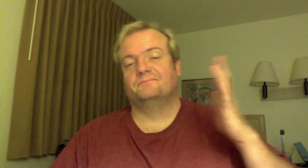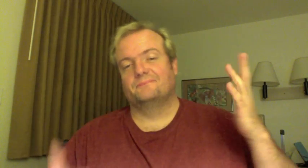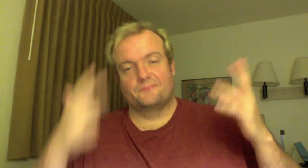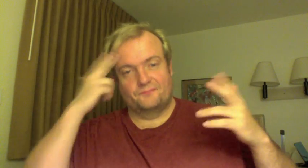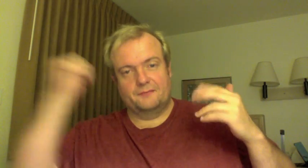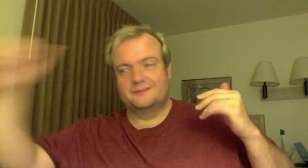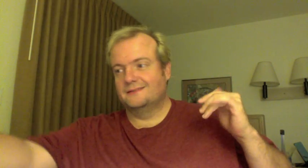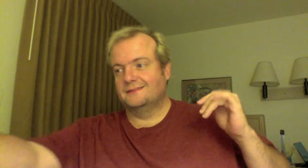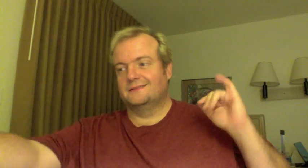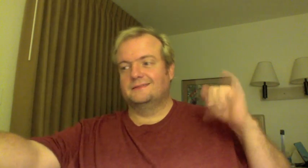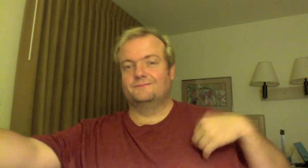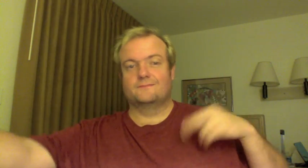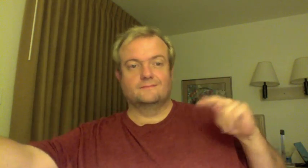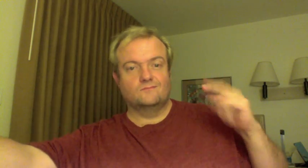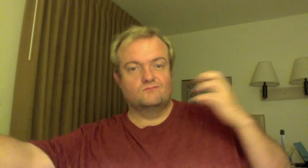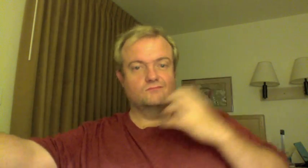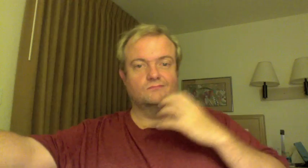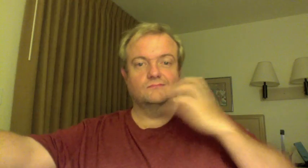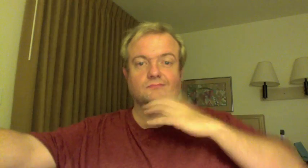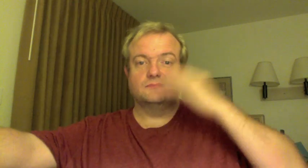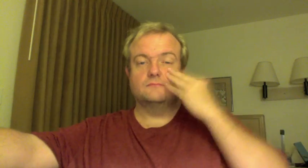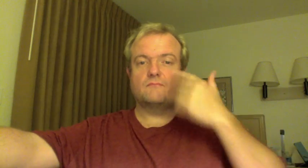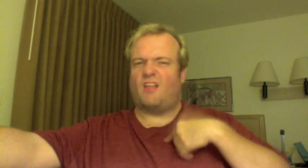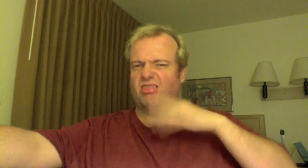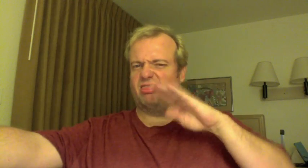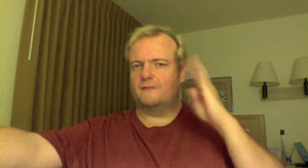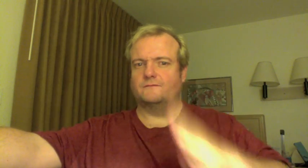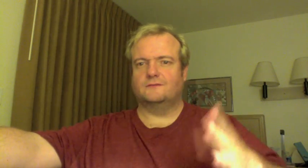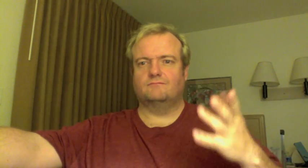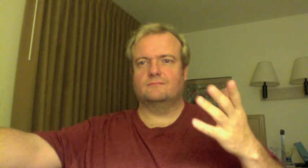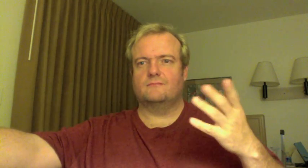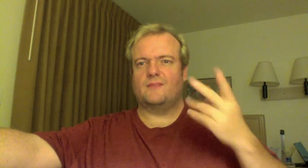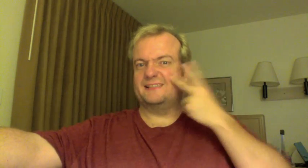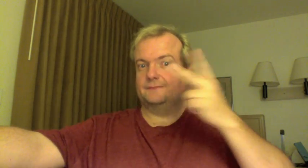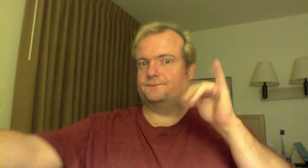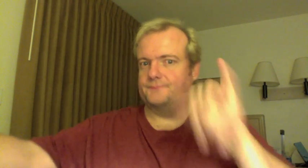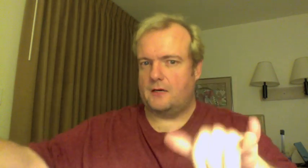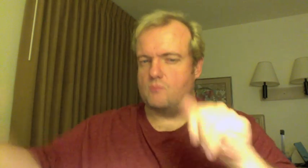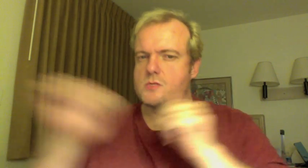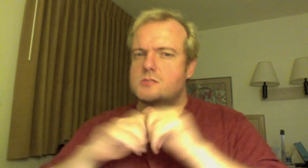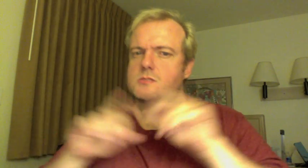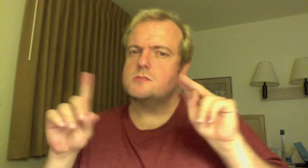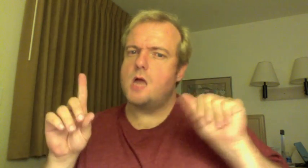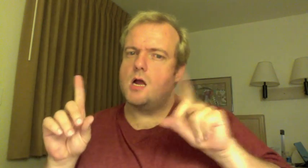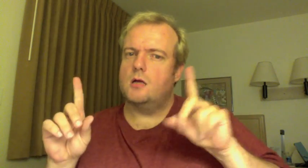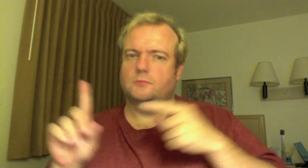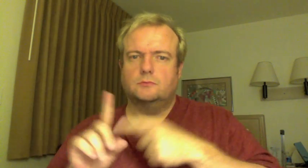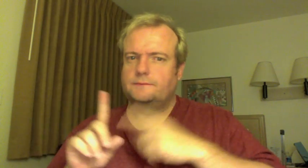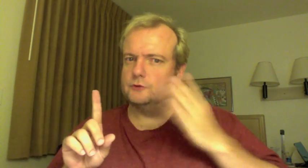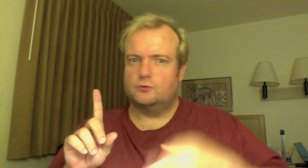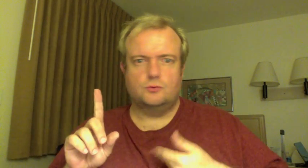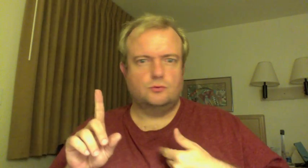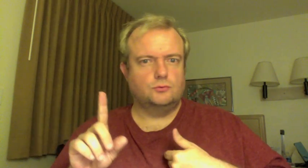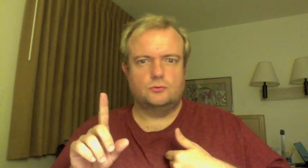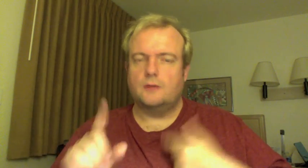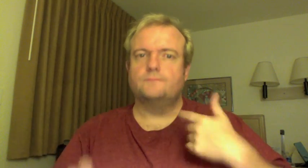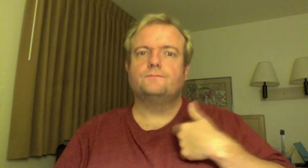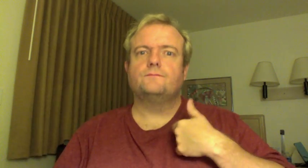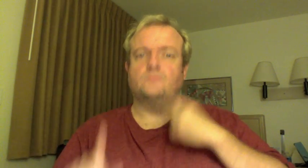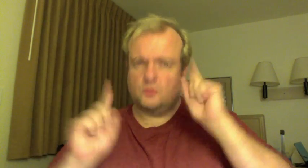But at the same time, the beams have to support each other and carry the heavy loads safely so that this artistic vision can stand